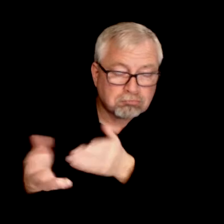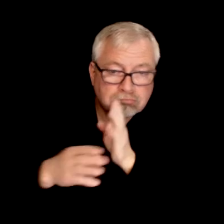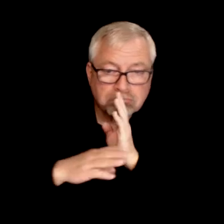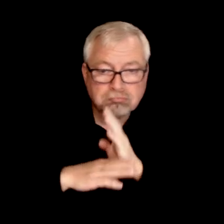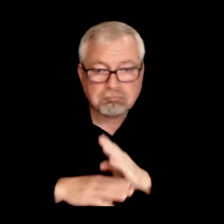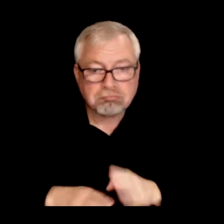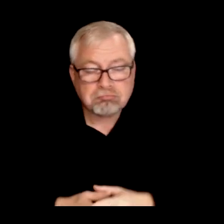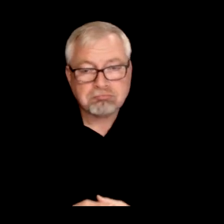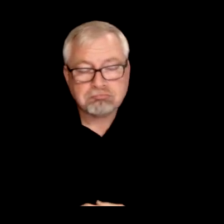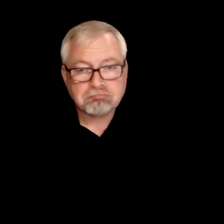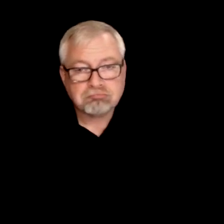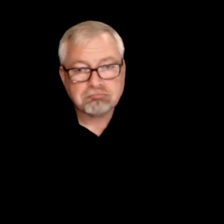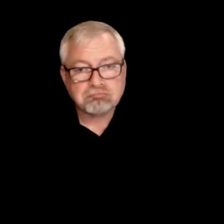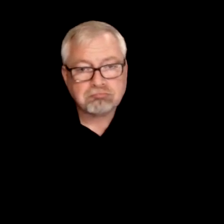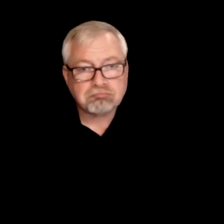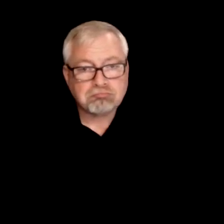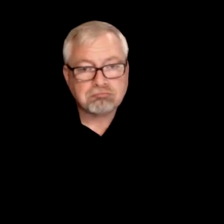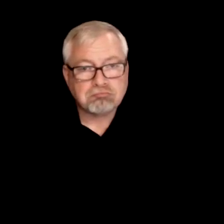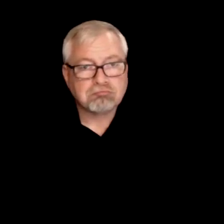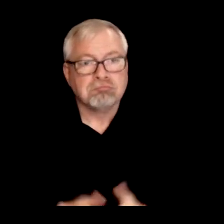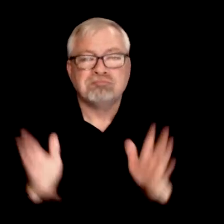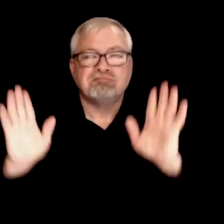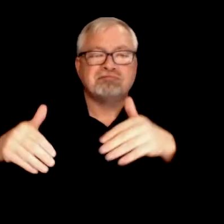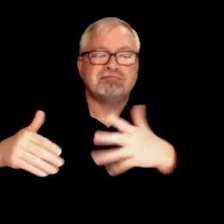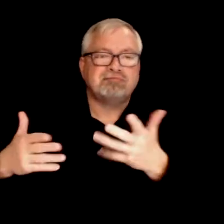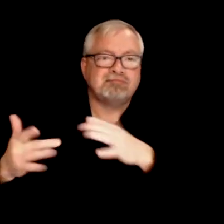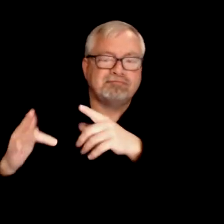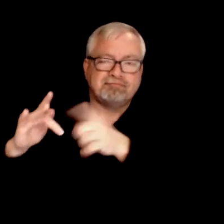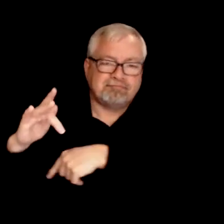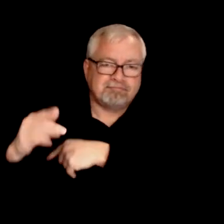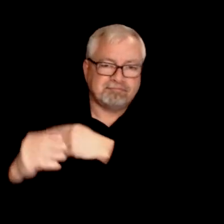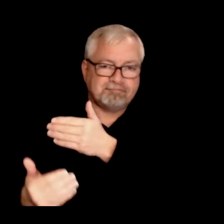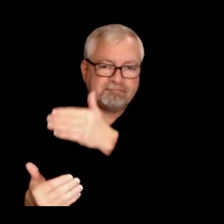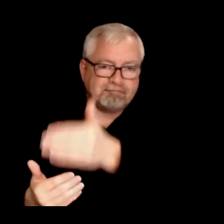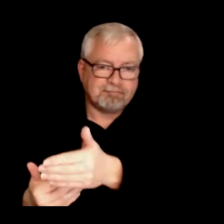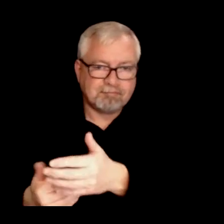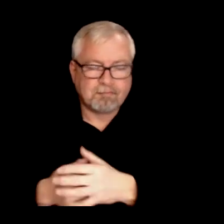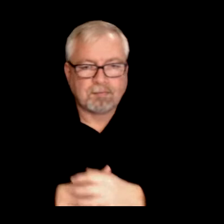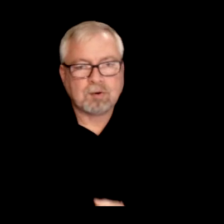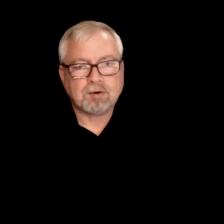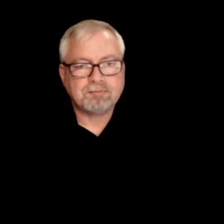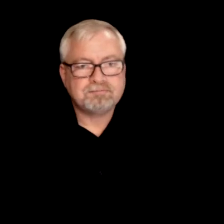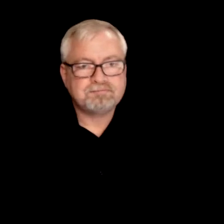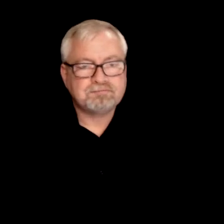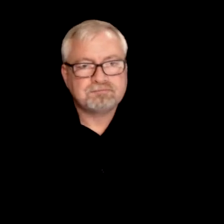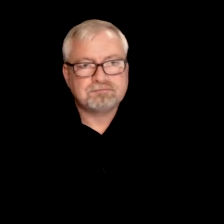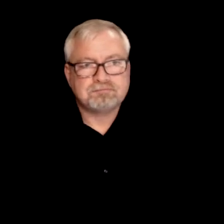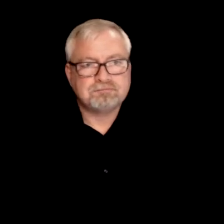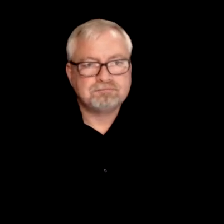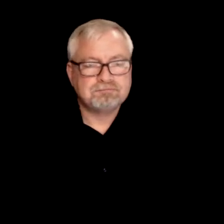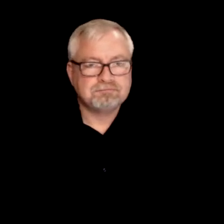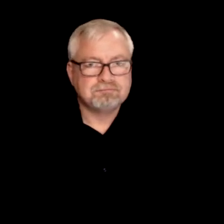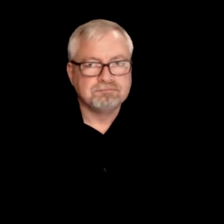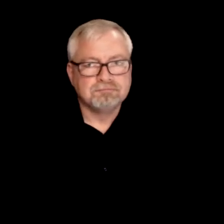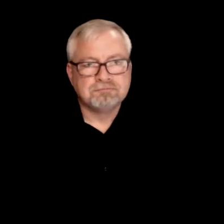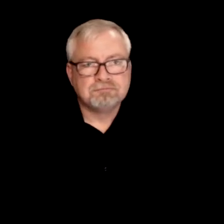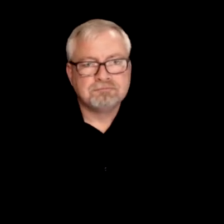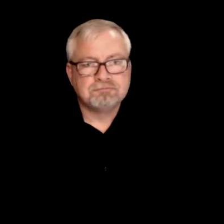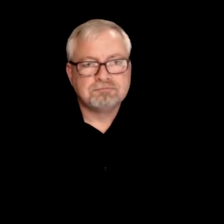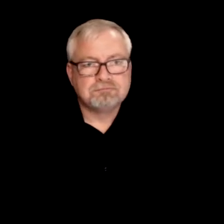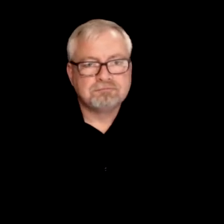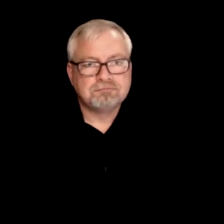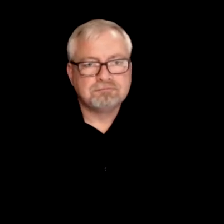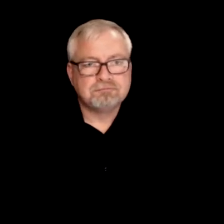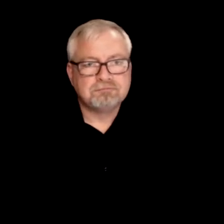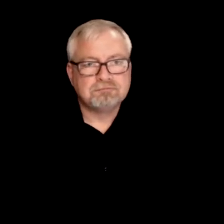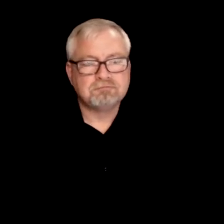Perhaps All we right. can move to the next one. We'll go to the next question. Yep. Okay. Your next question comes from the line